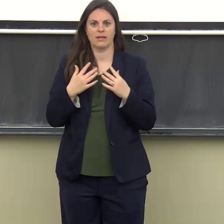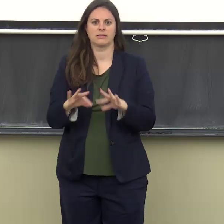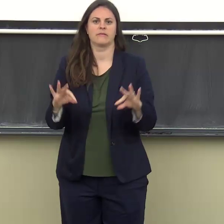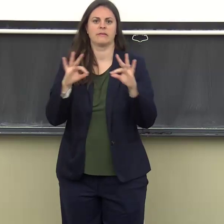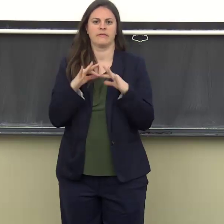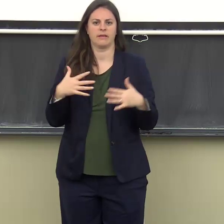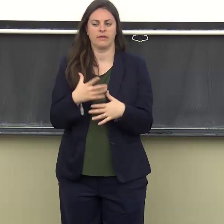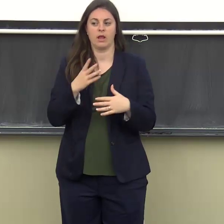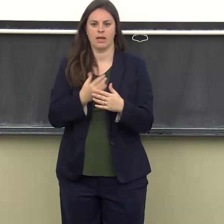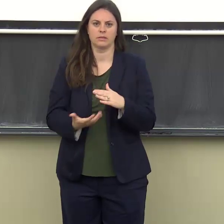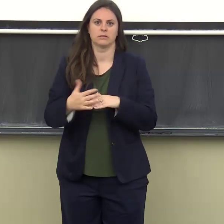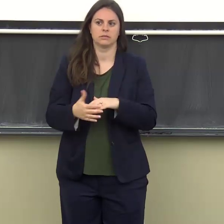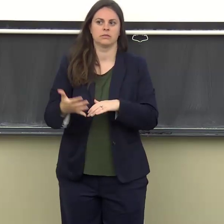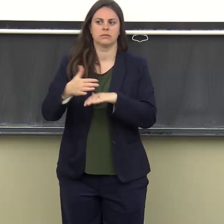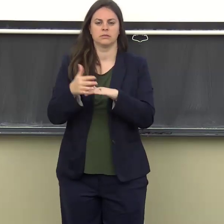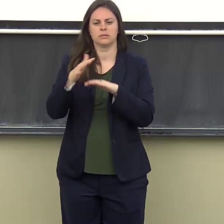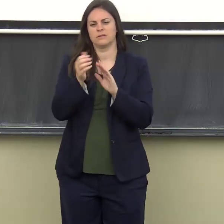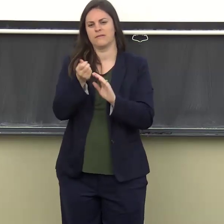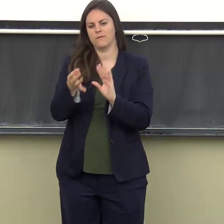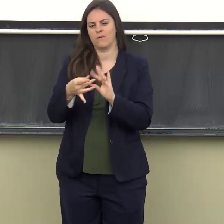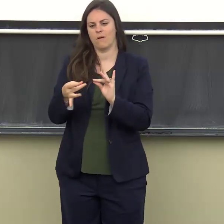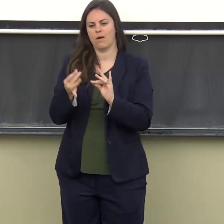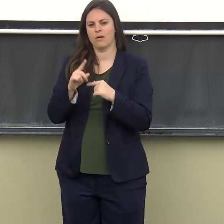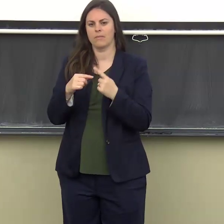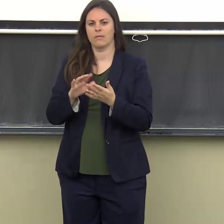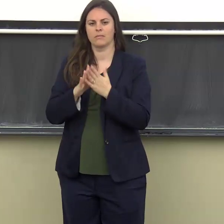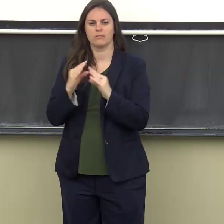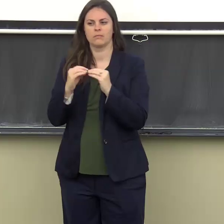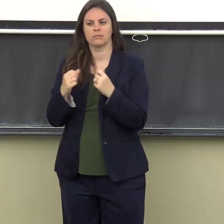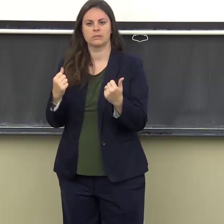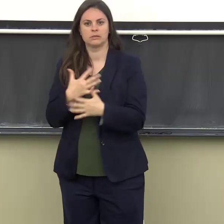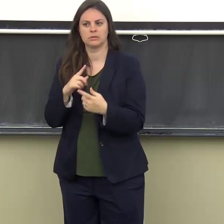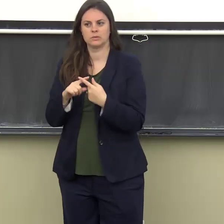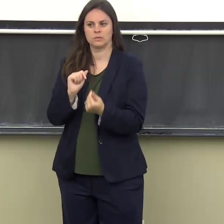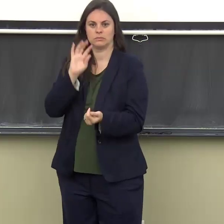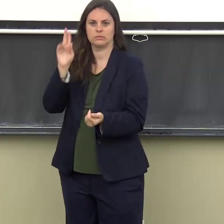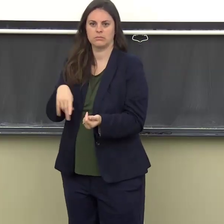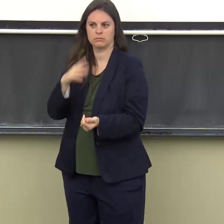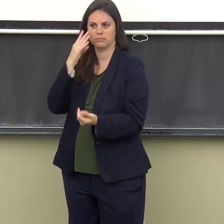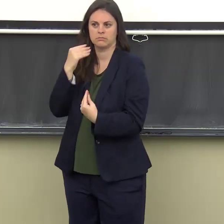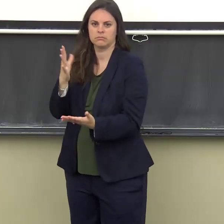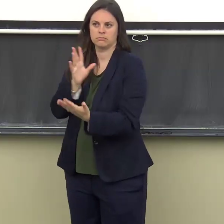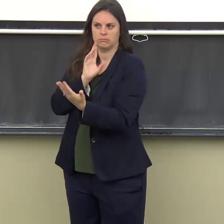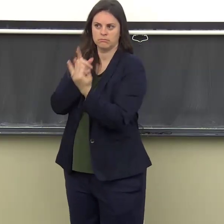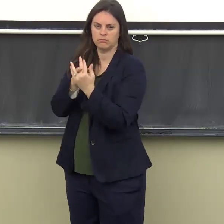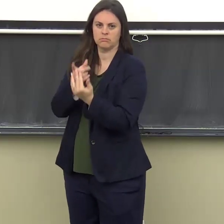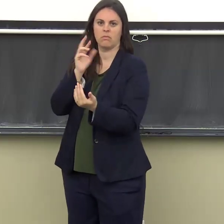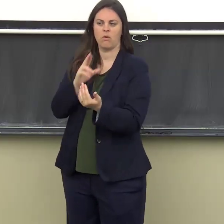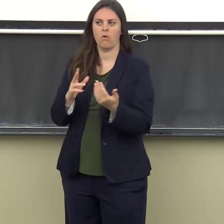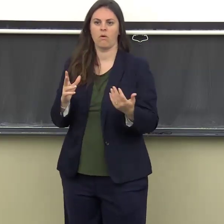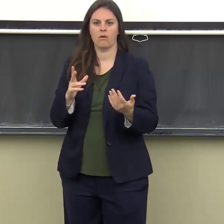terms of, there was a few comments also about like being scared to speak, being scared to step out of